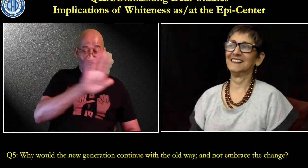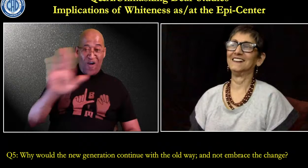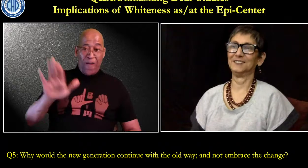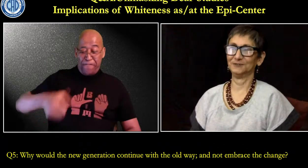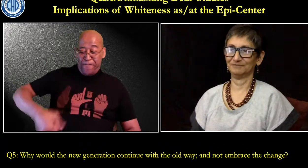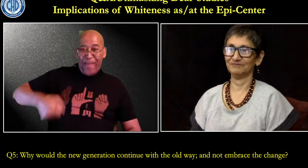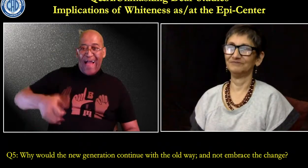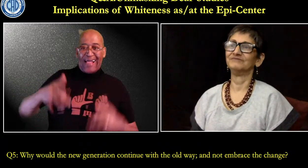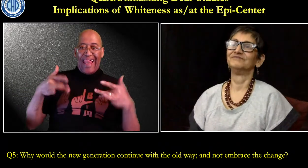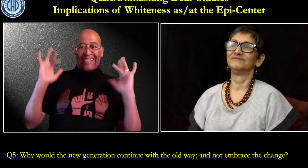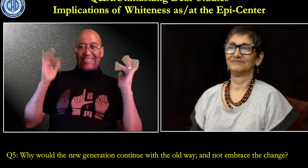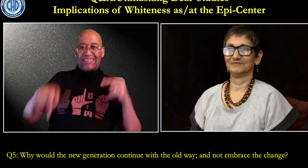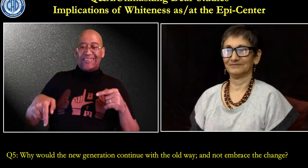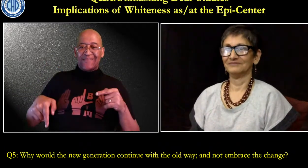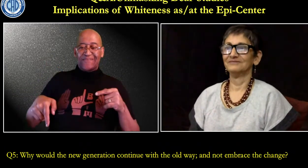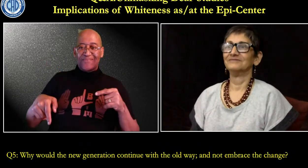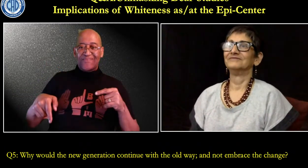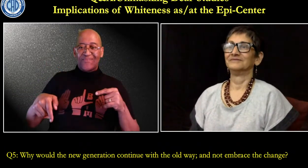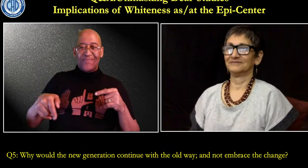Right on.